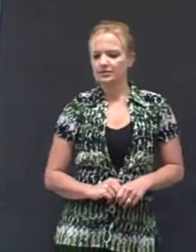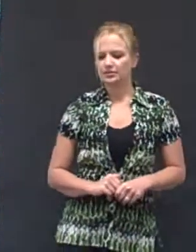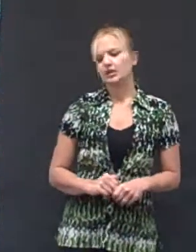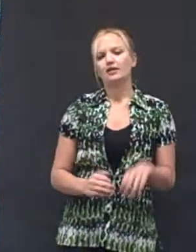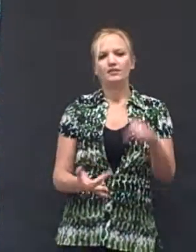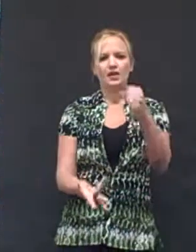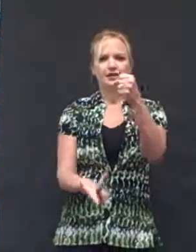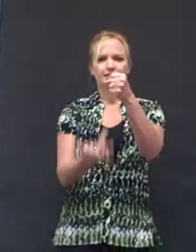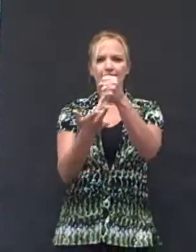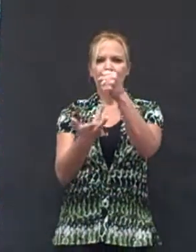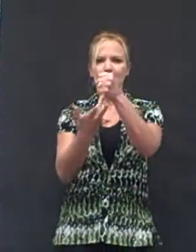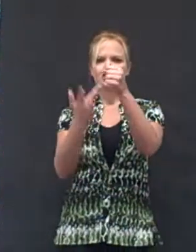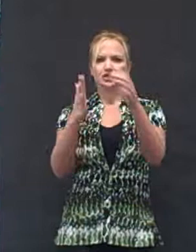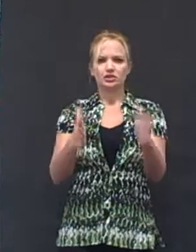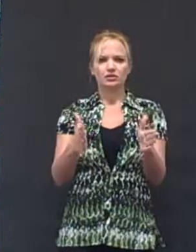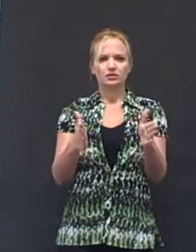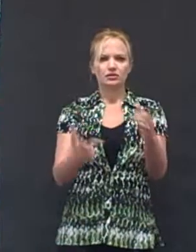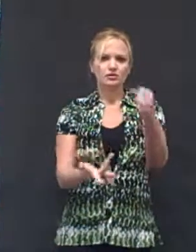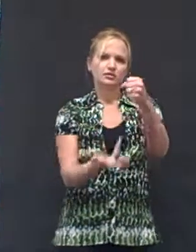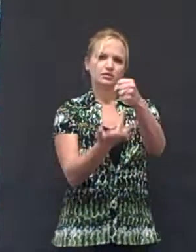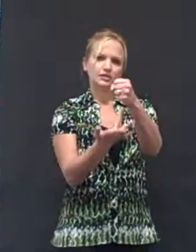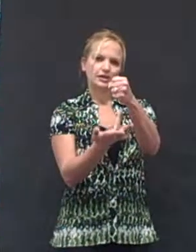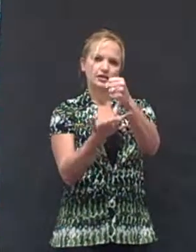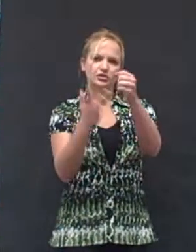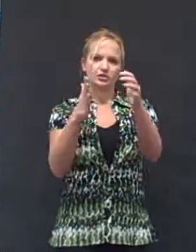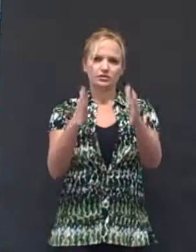Next we have a technician.